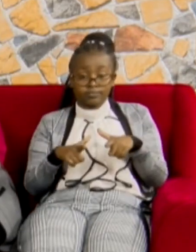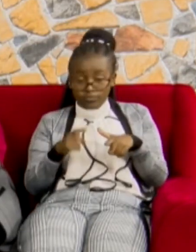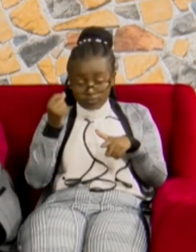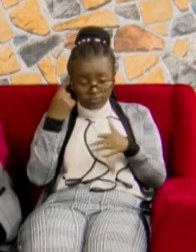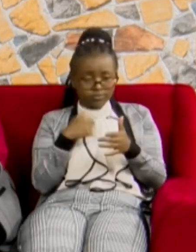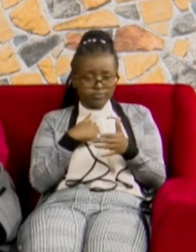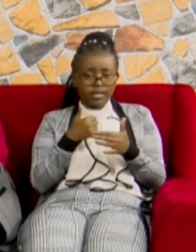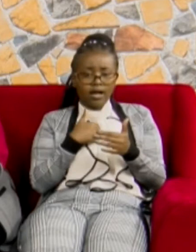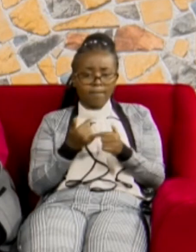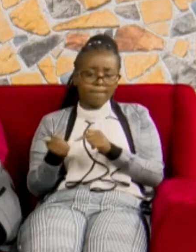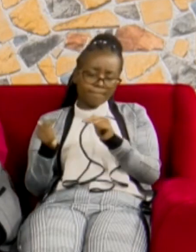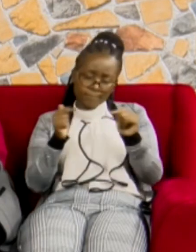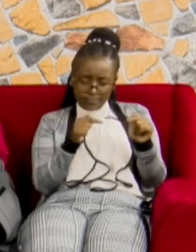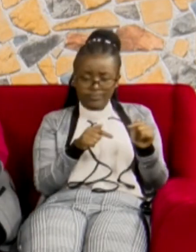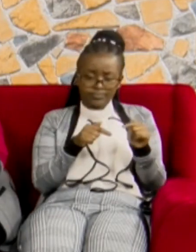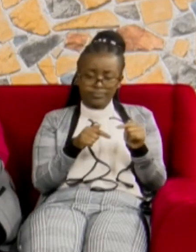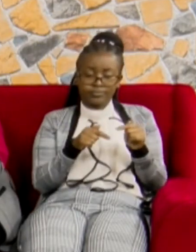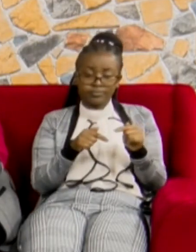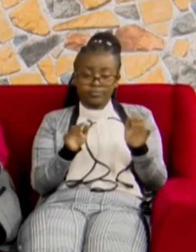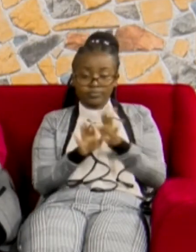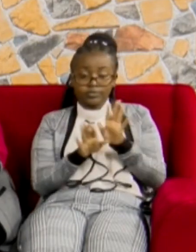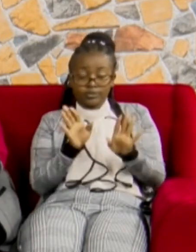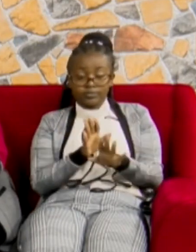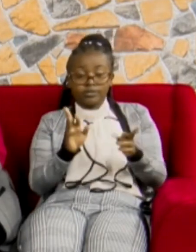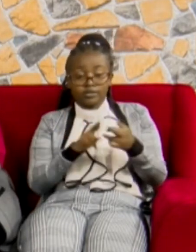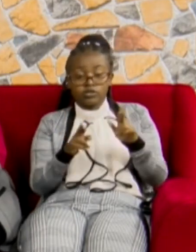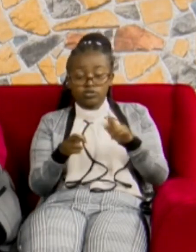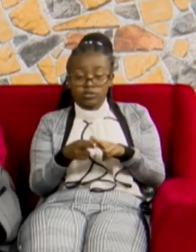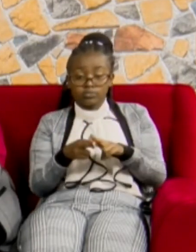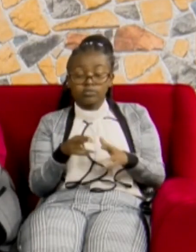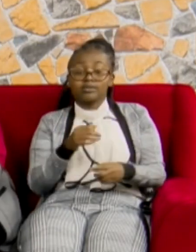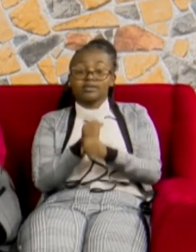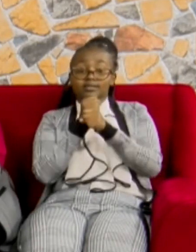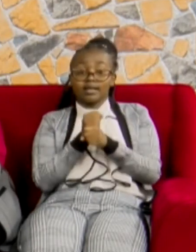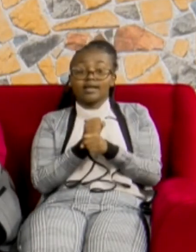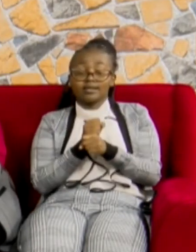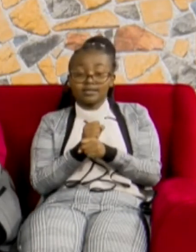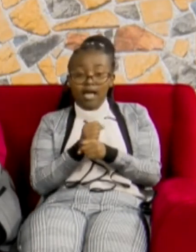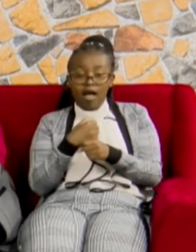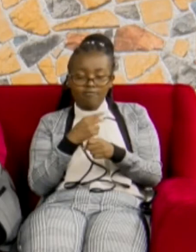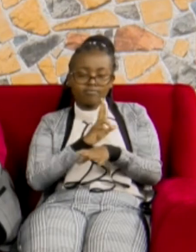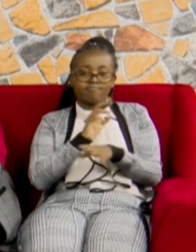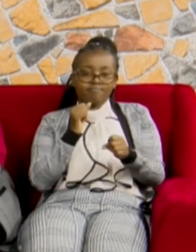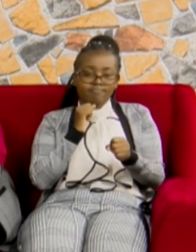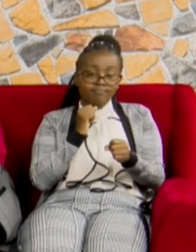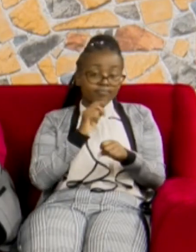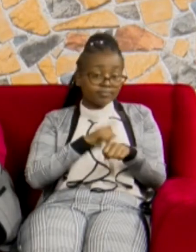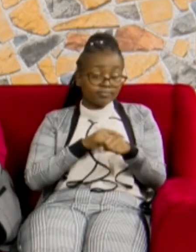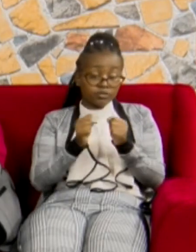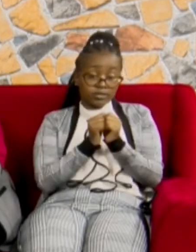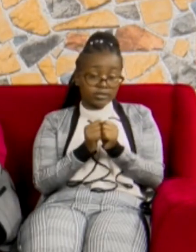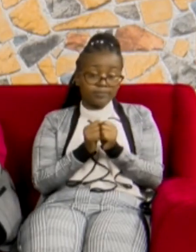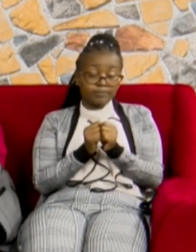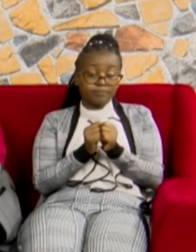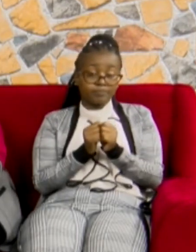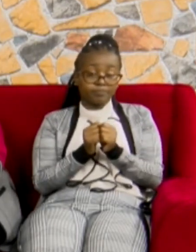saying? Have them come over, because every relationship is based on trust and spending time. Yes, that's right. And so it's almost like you have to project